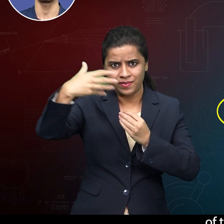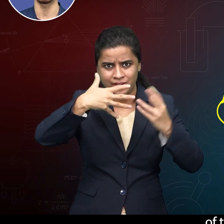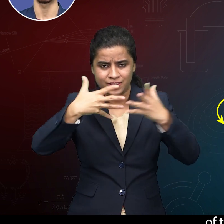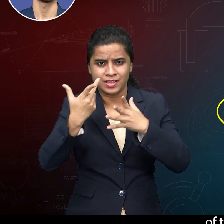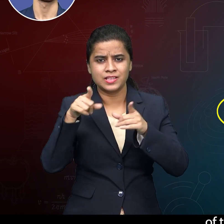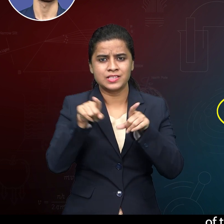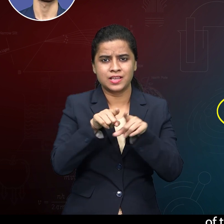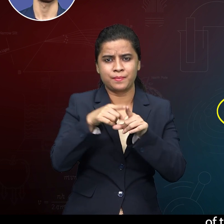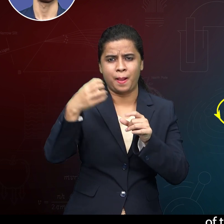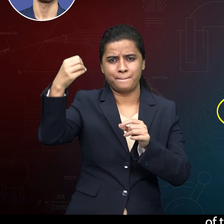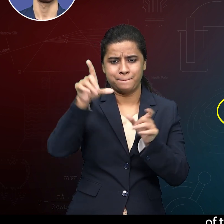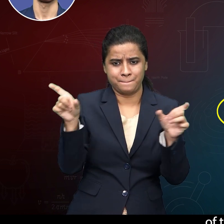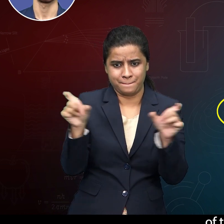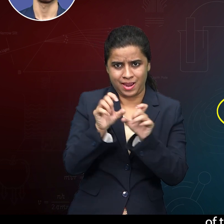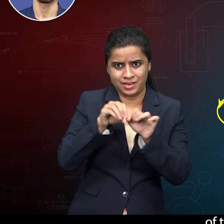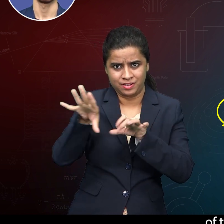magnetic field.